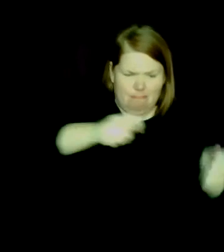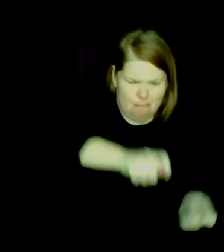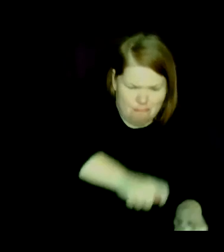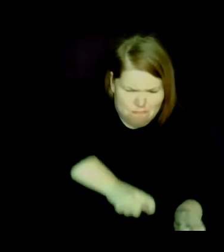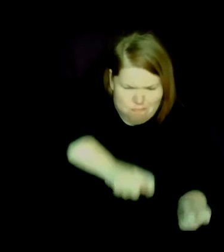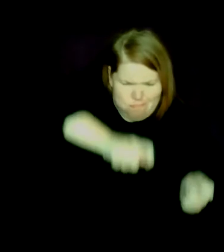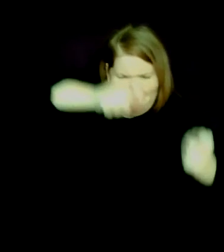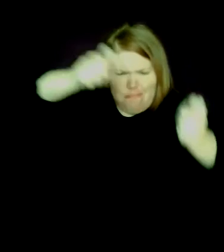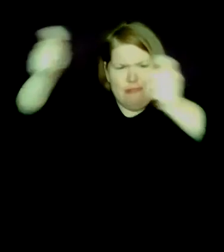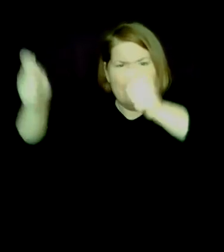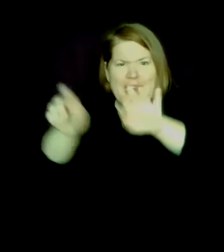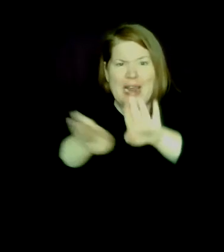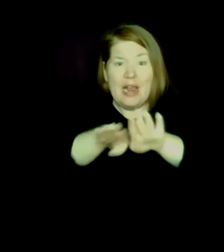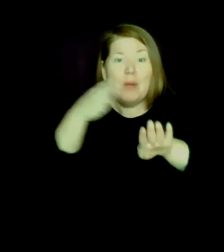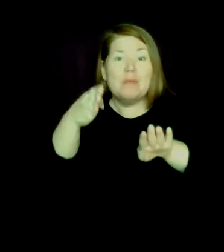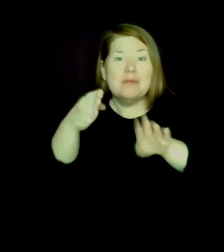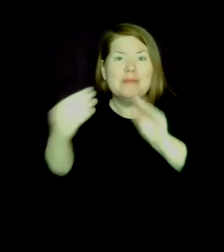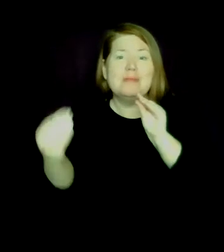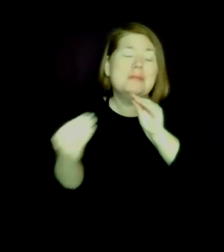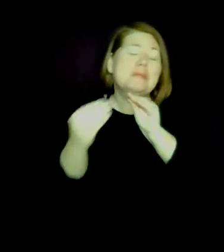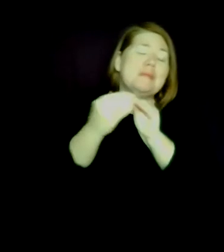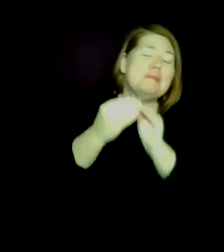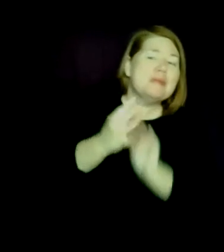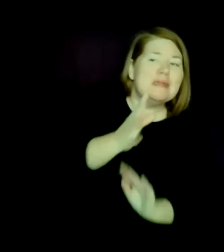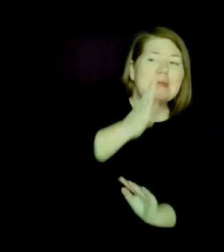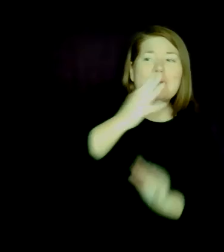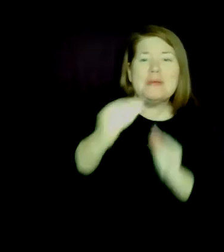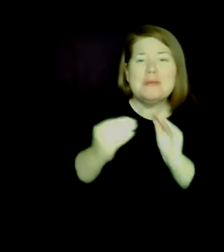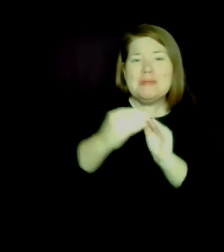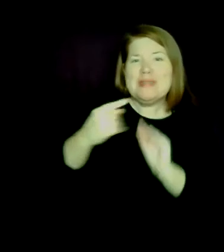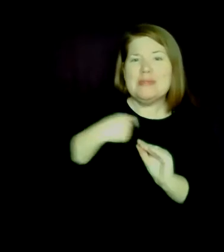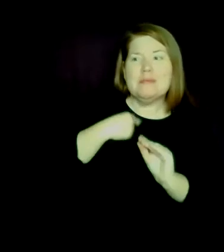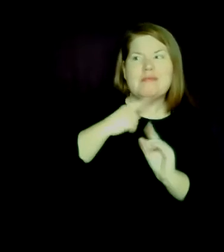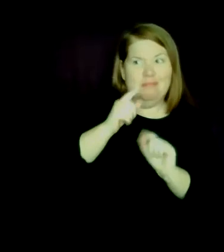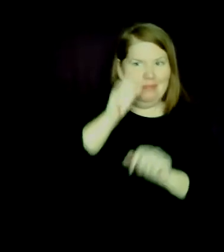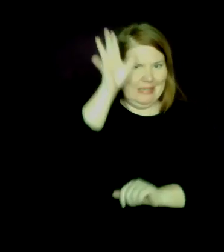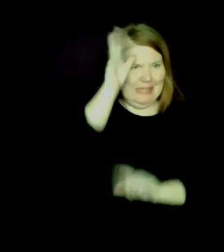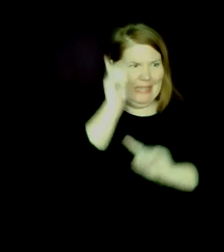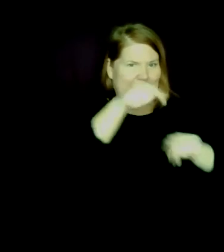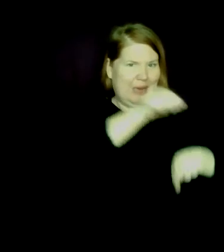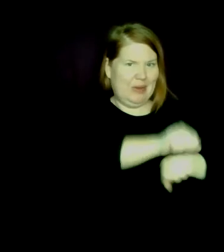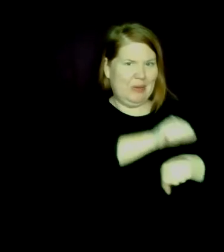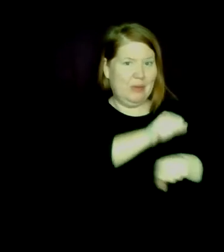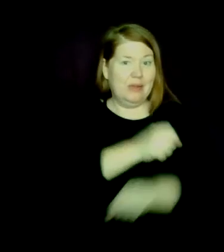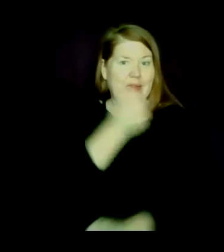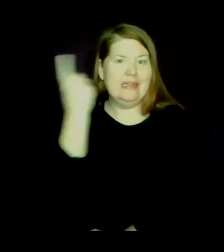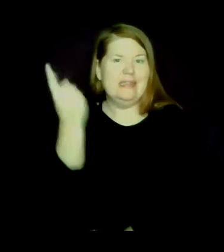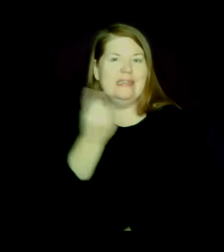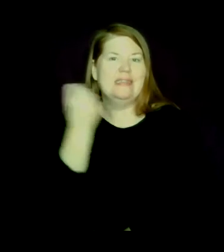and Mama goodbye and goes to work downtown. Saturday is a day for me and Mama.